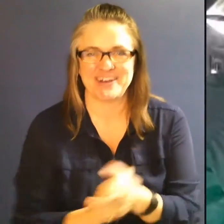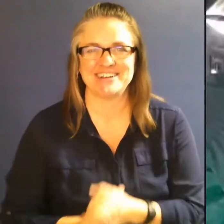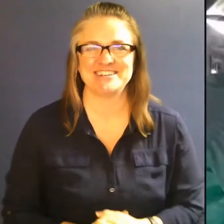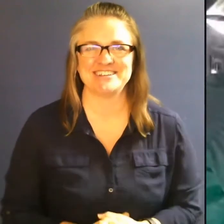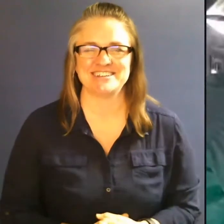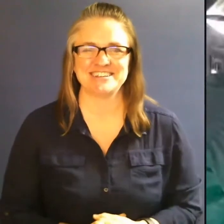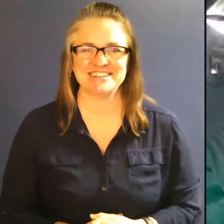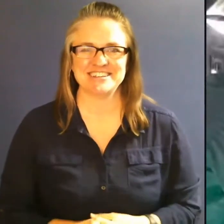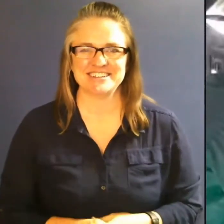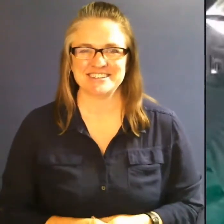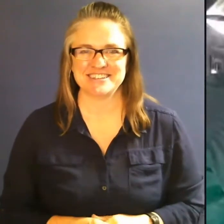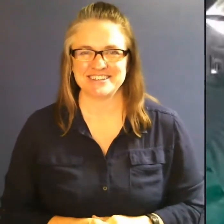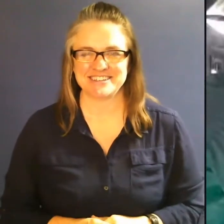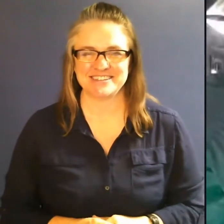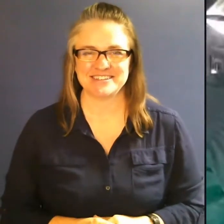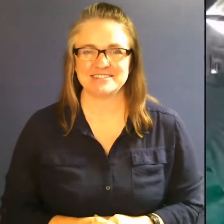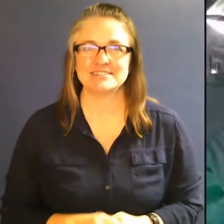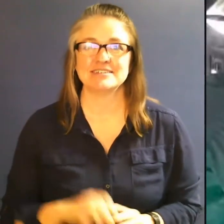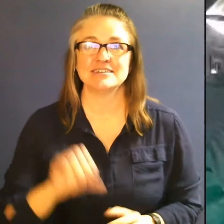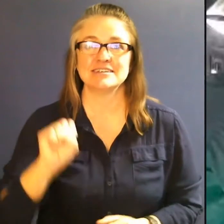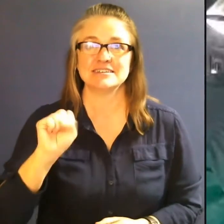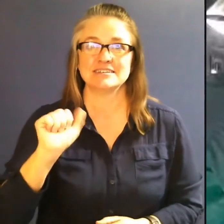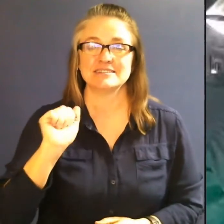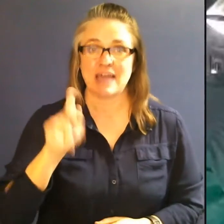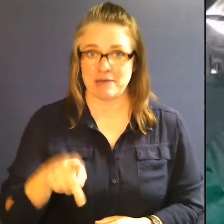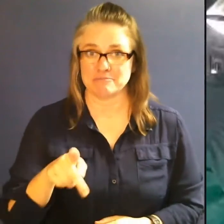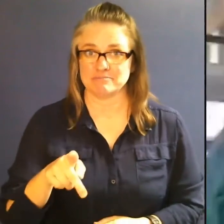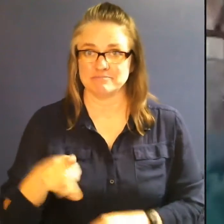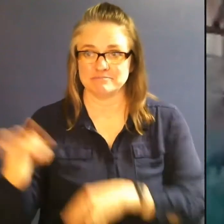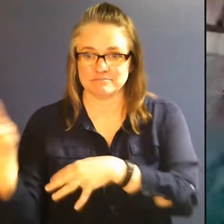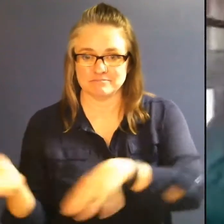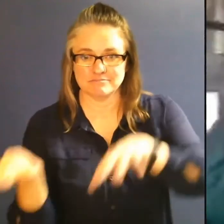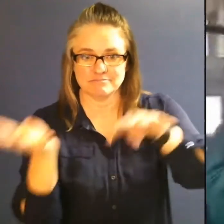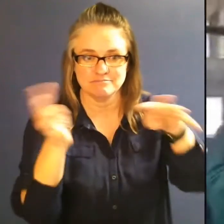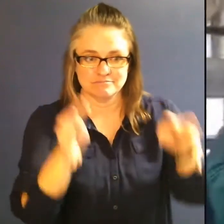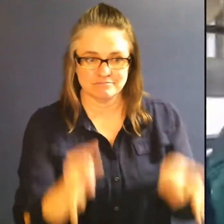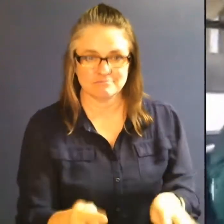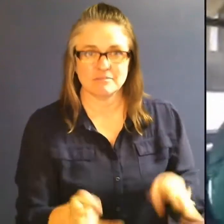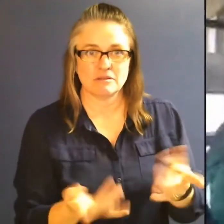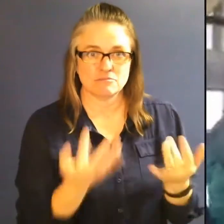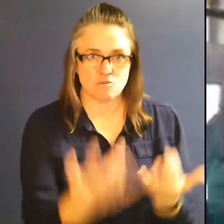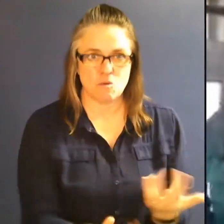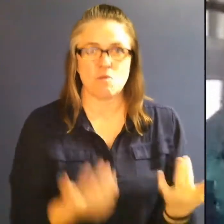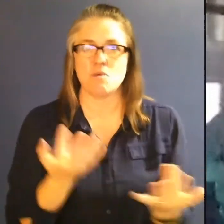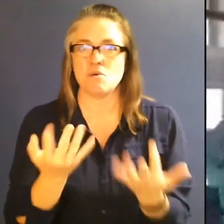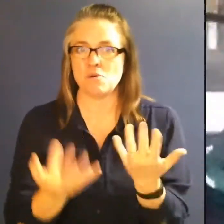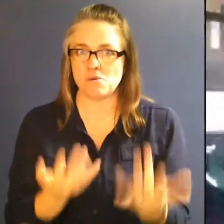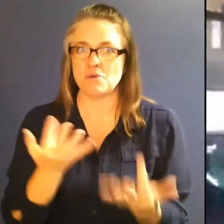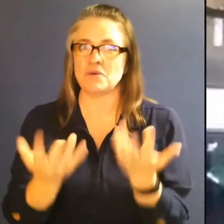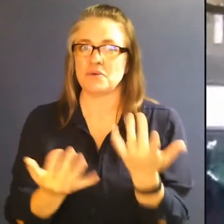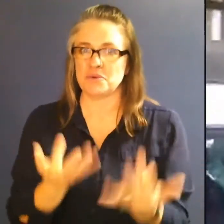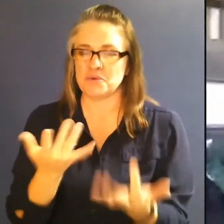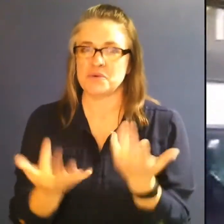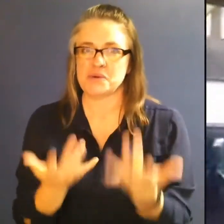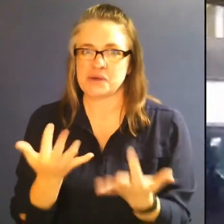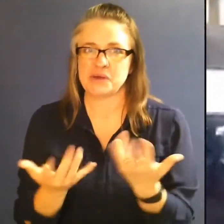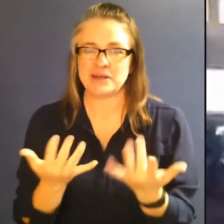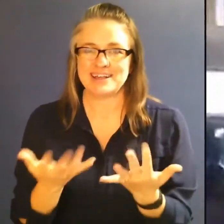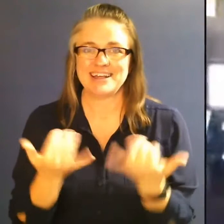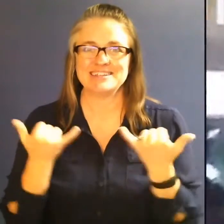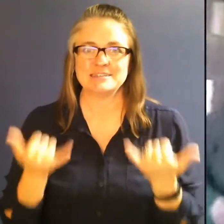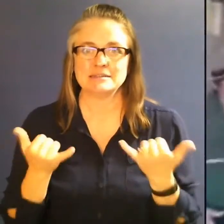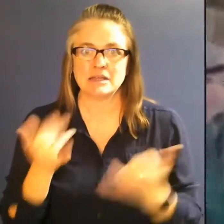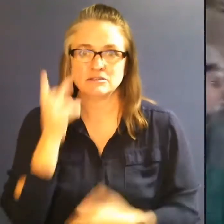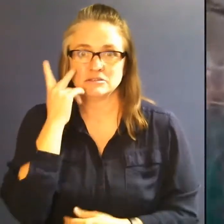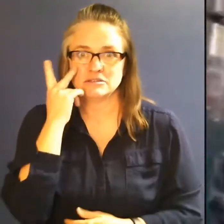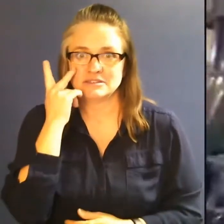So sap comes in here. It boils and boils and boils it down. Now, you see this right